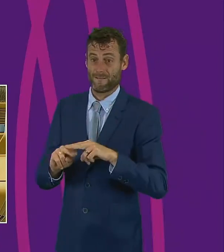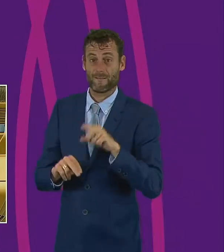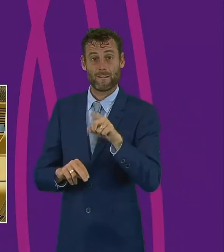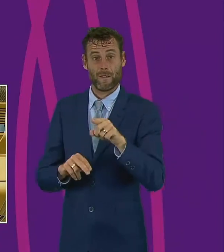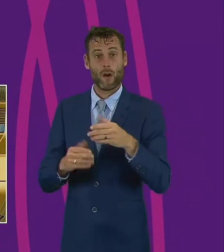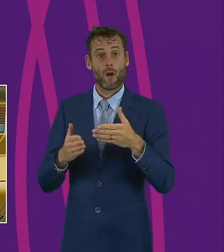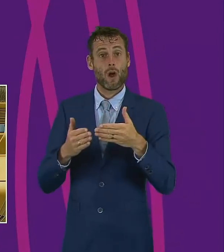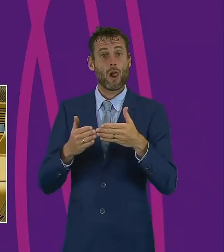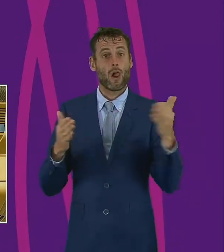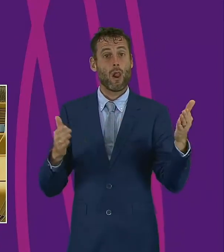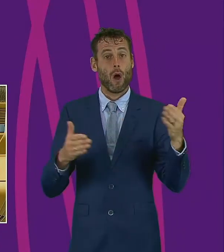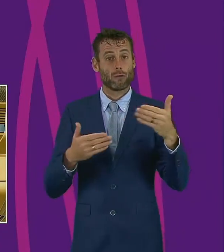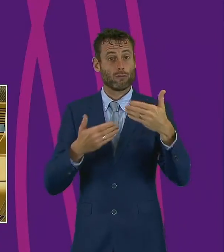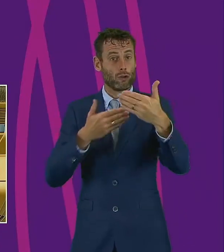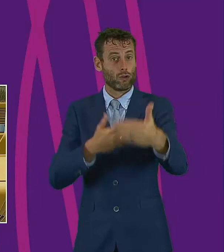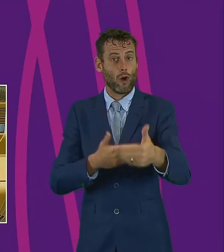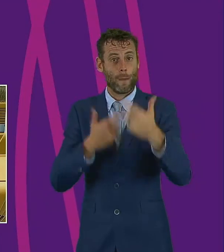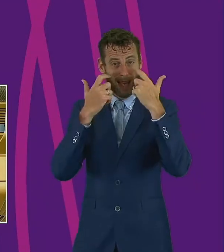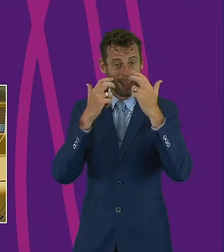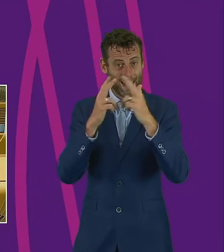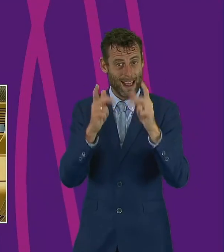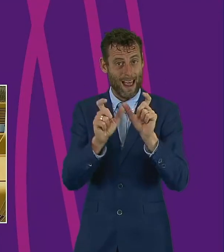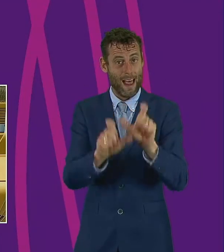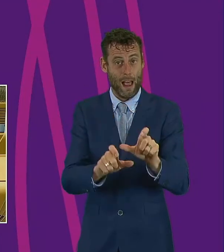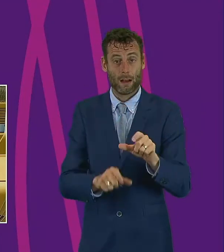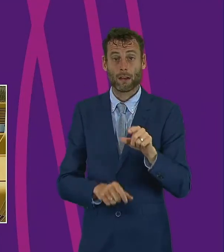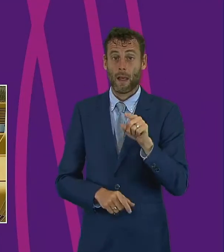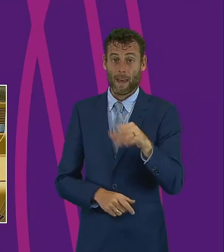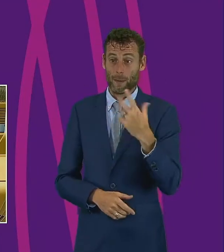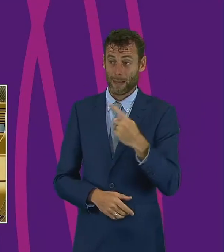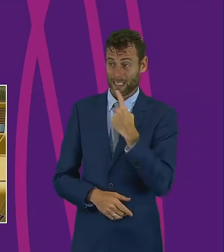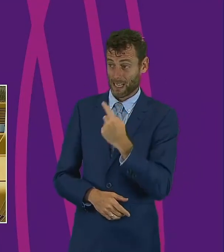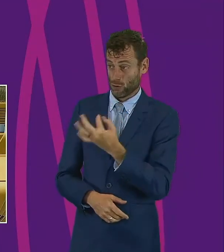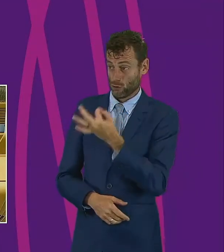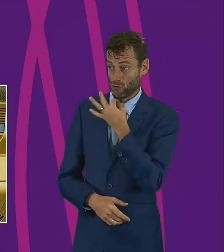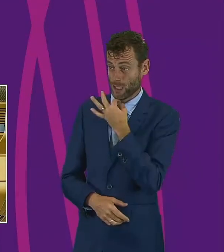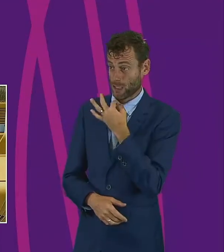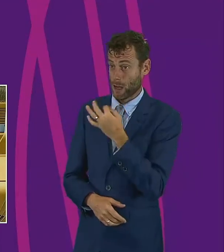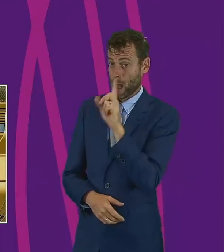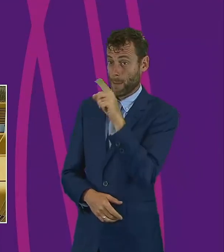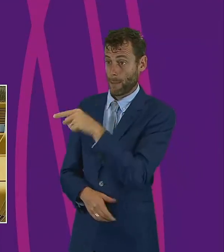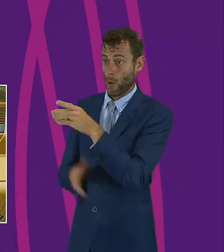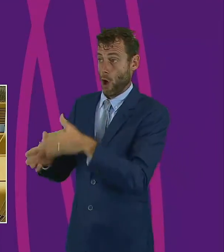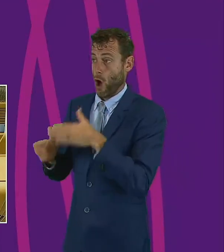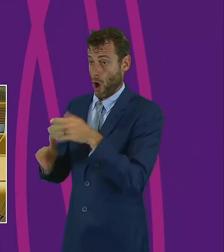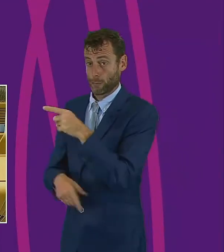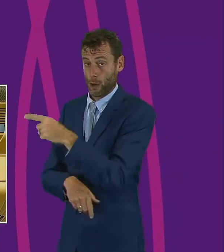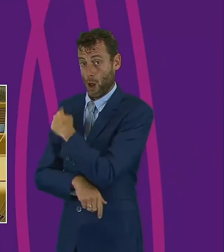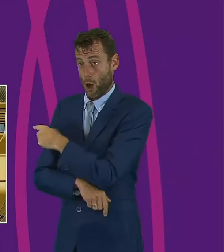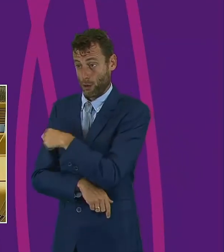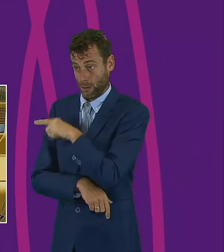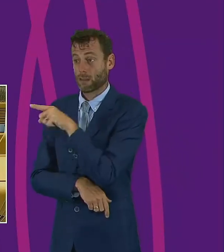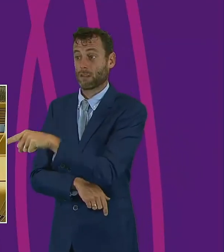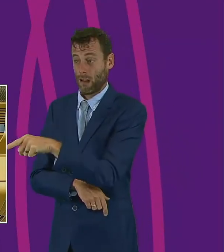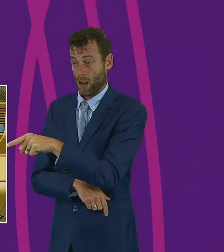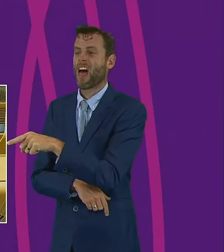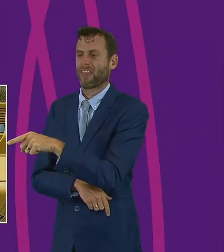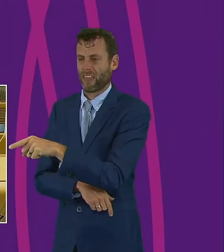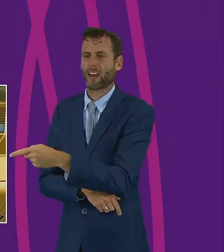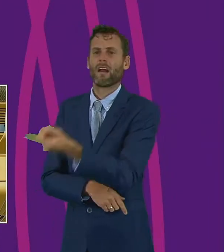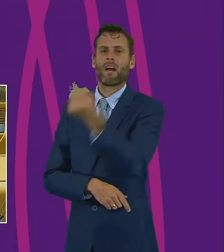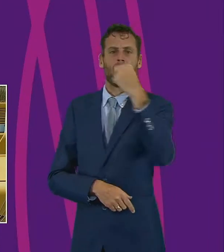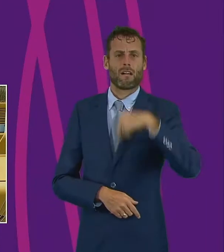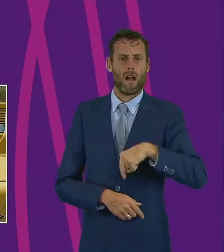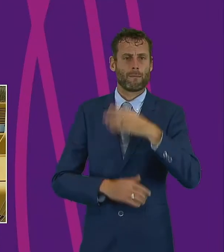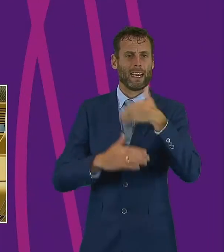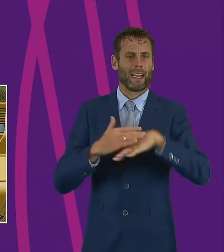have expressed concern about the risk of admissions from a hospital setting. But it goes on 3 times in just 5 pages to say